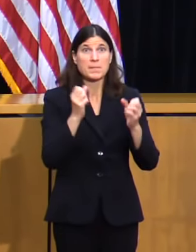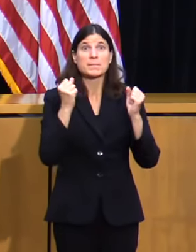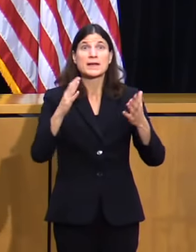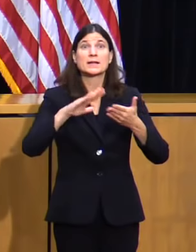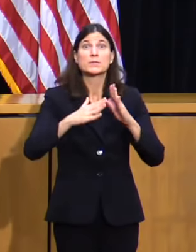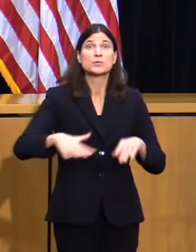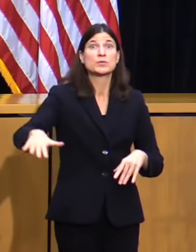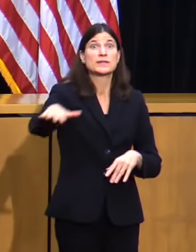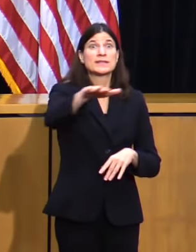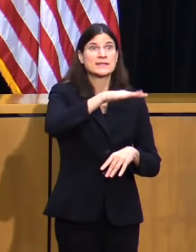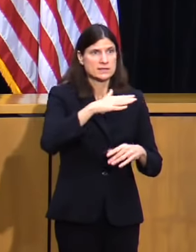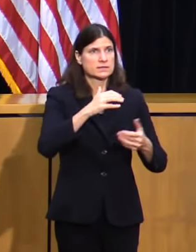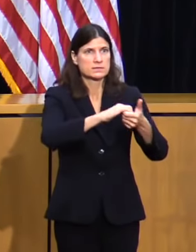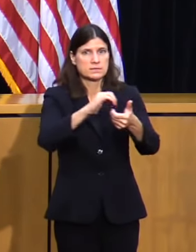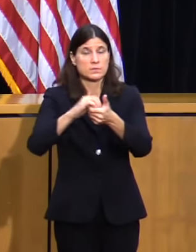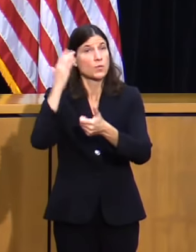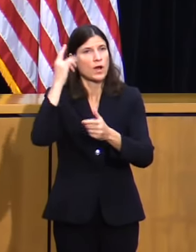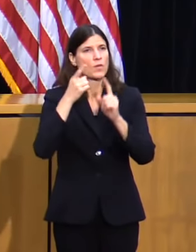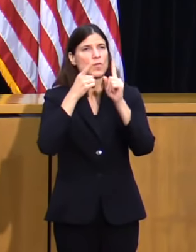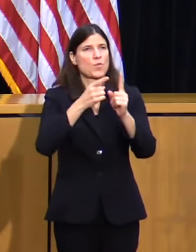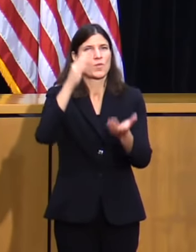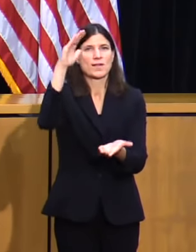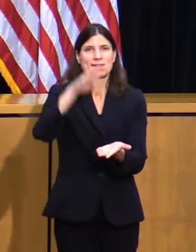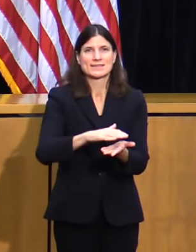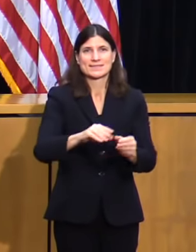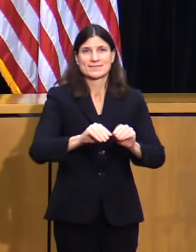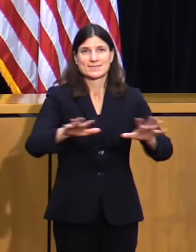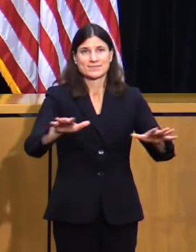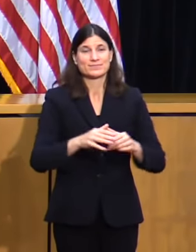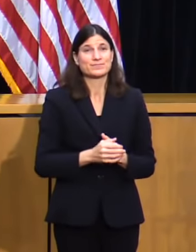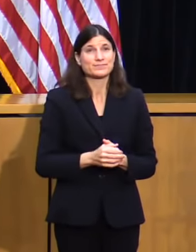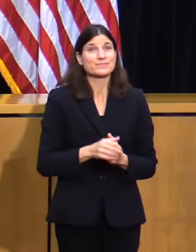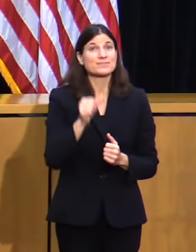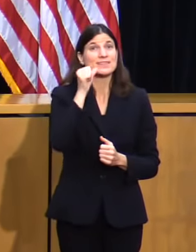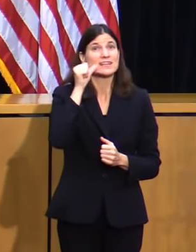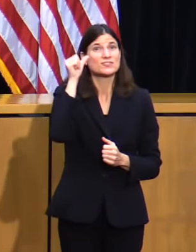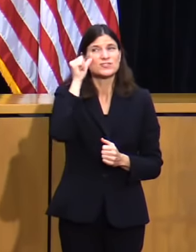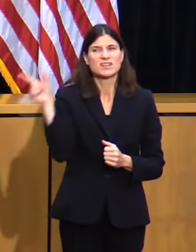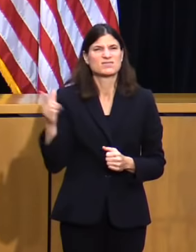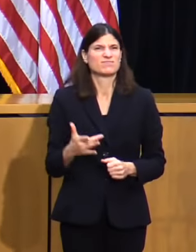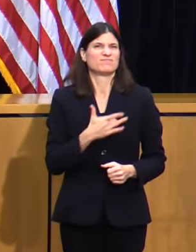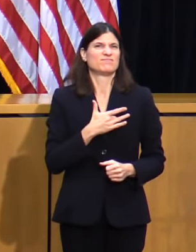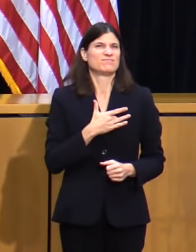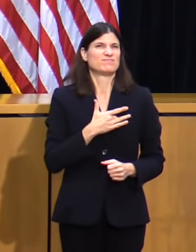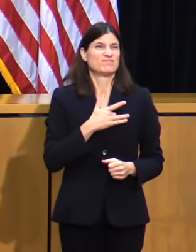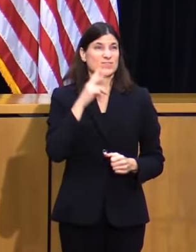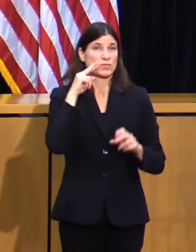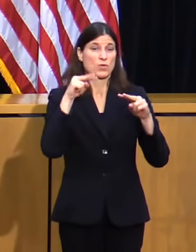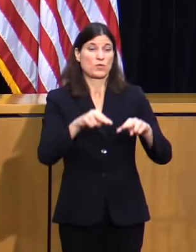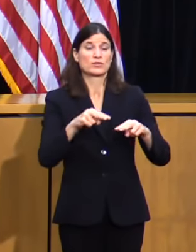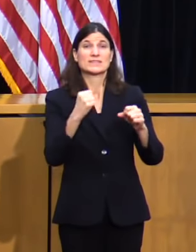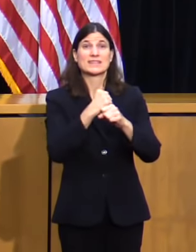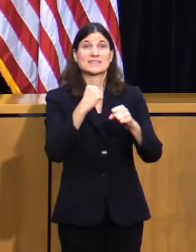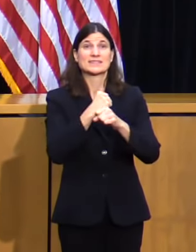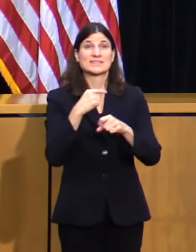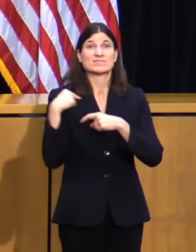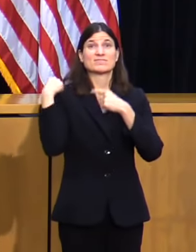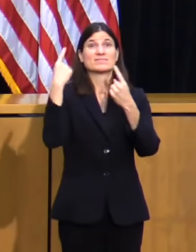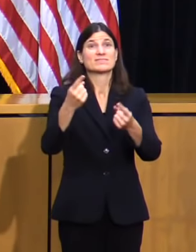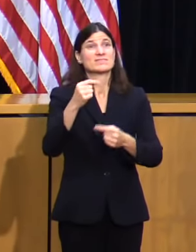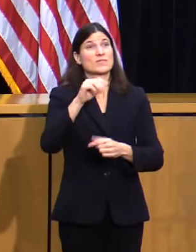a tragic milestone, 10,000 confirmed COVID deaths here in the Commonwealth. This